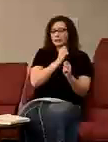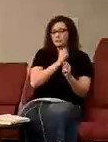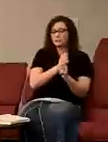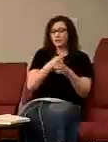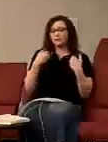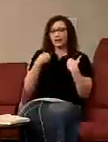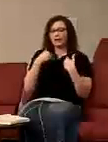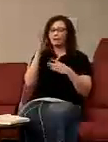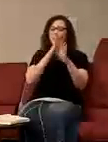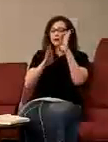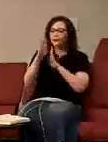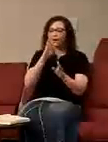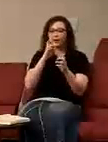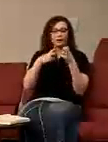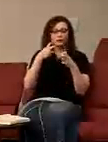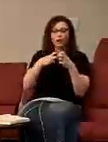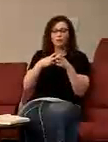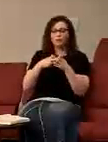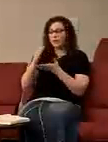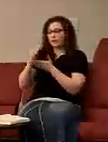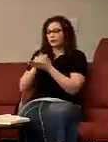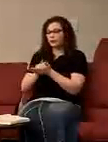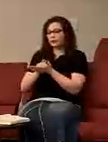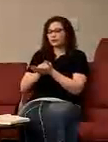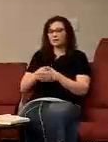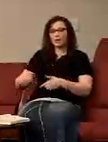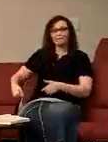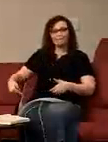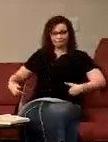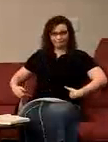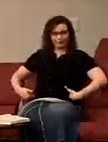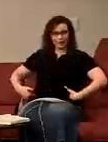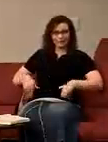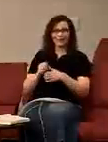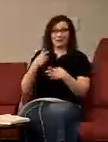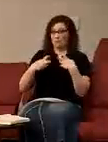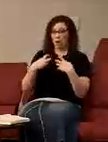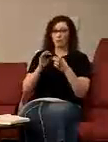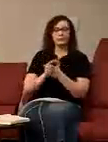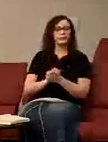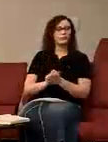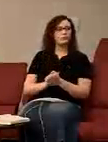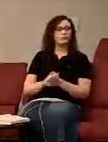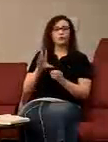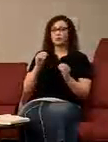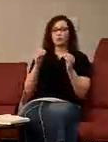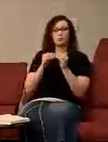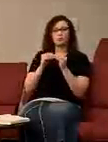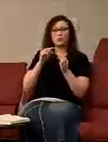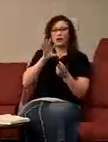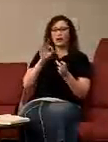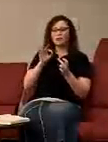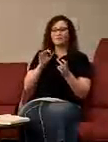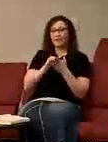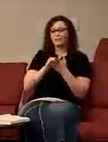hip problems. And that's because that's when you breed it down like that, where there's no more options, that's what you get. And